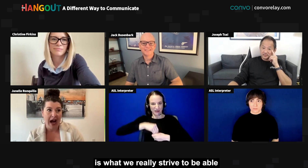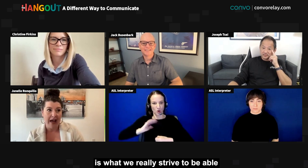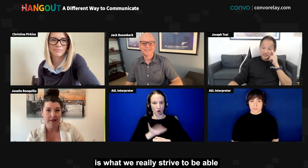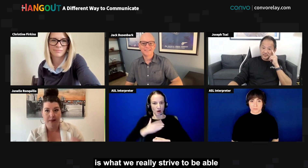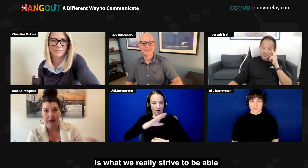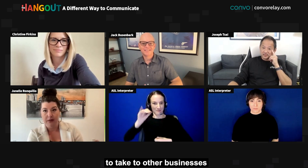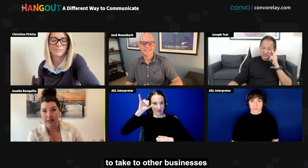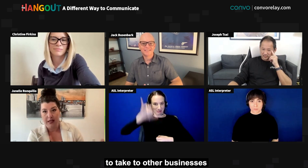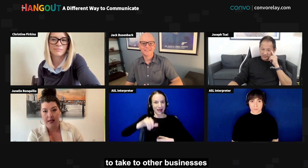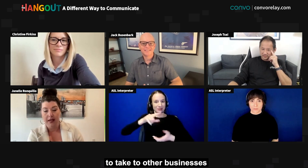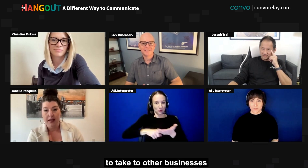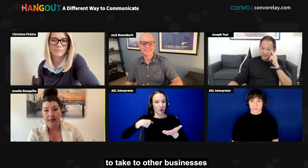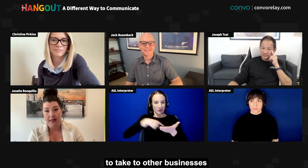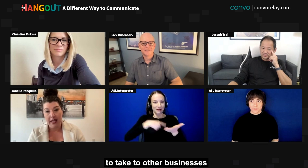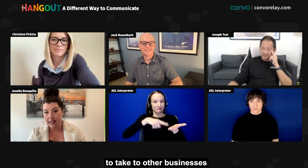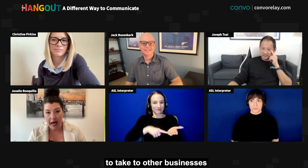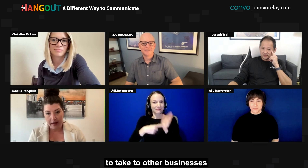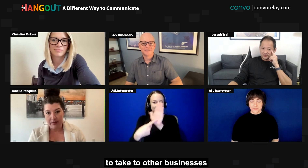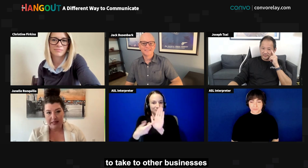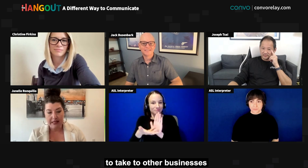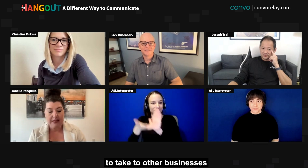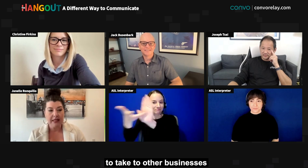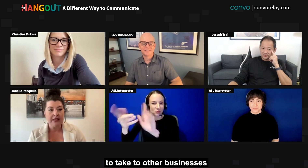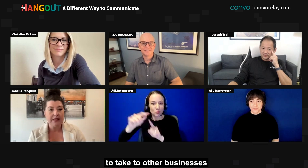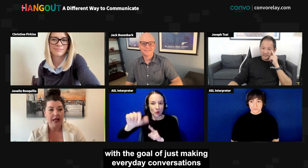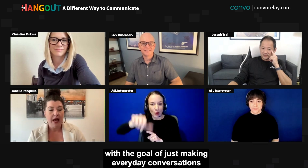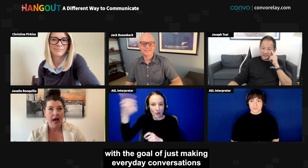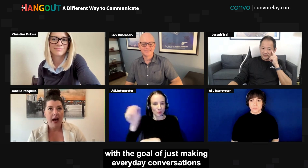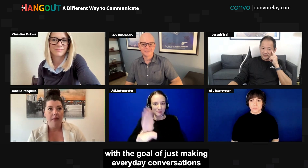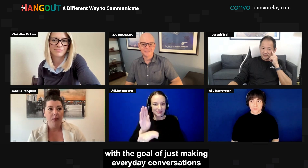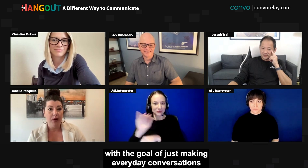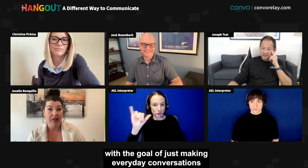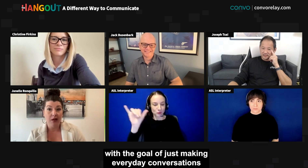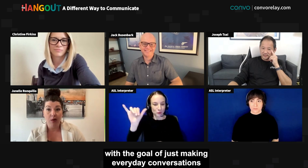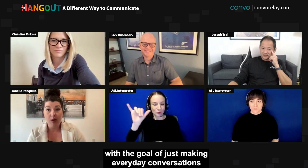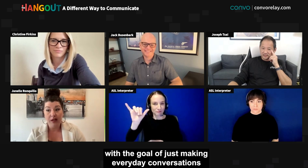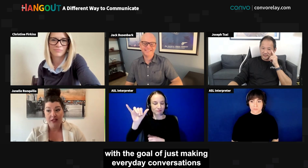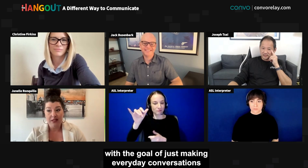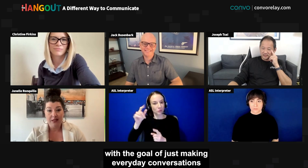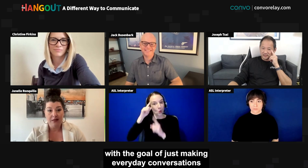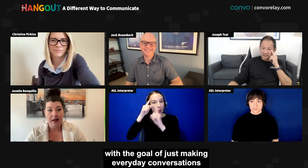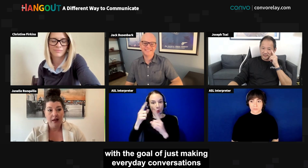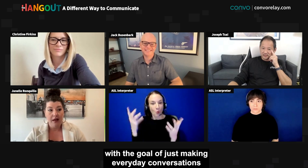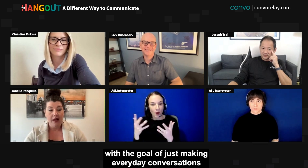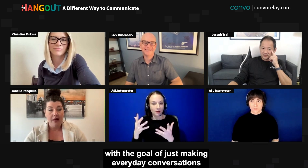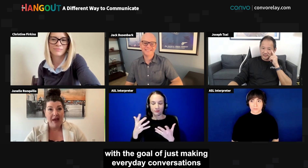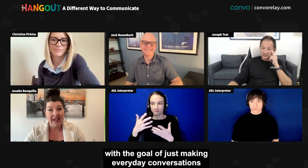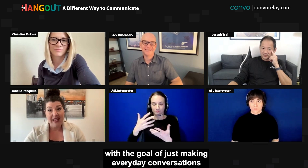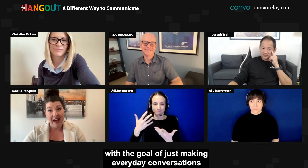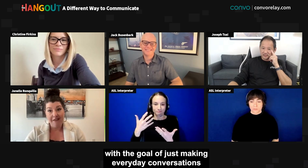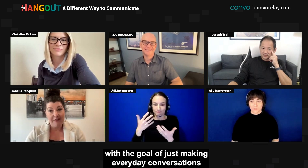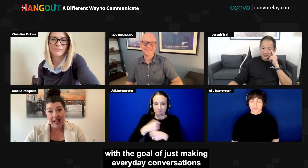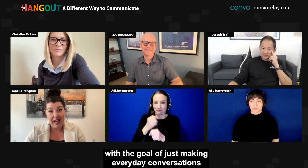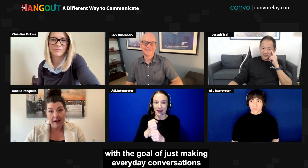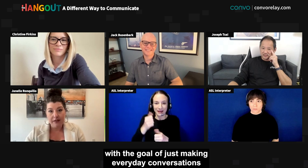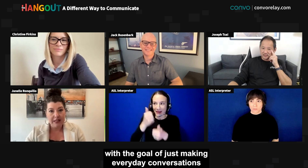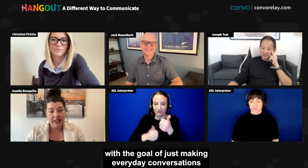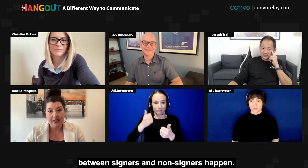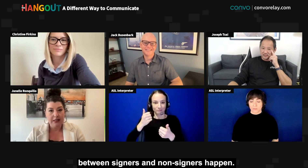strive to be able to take to other businesses, with the goal of just making everyday conversations